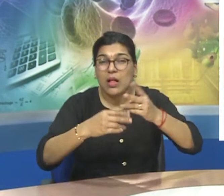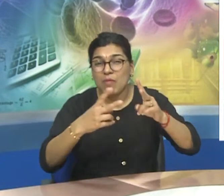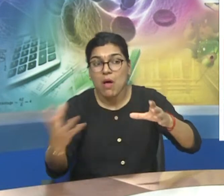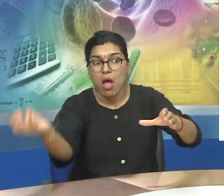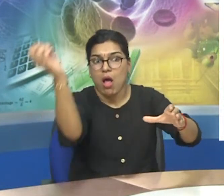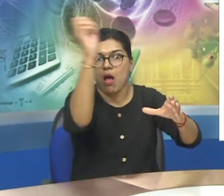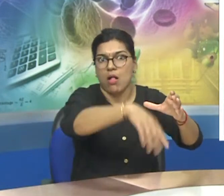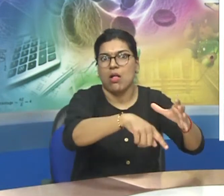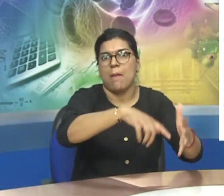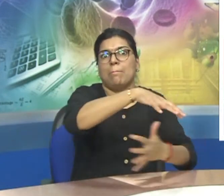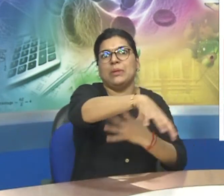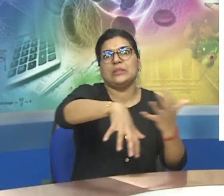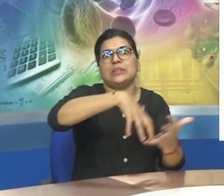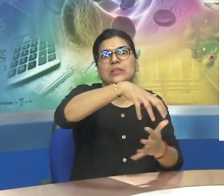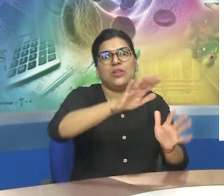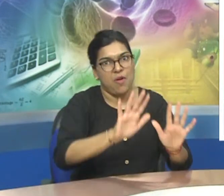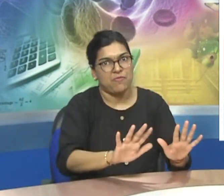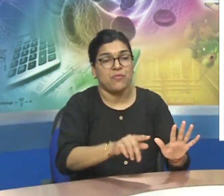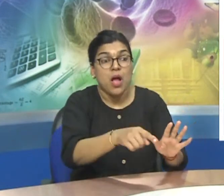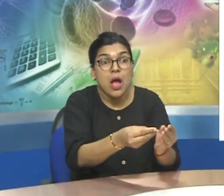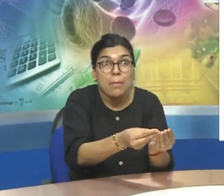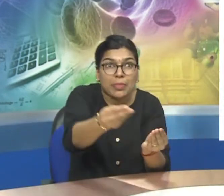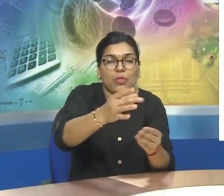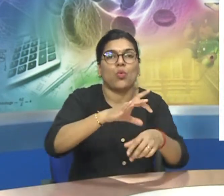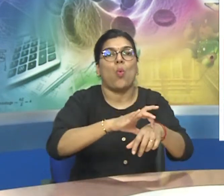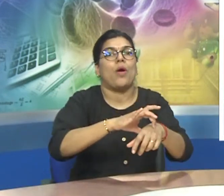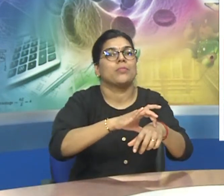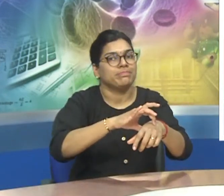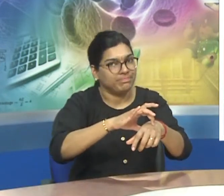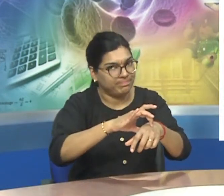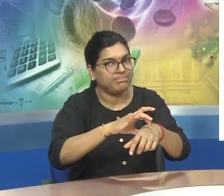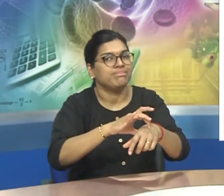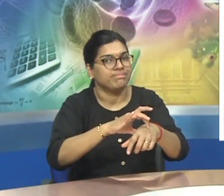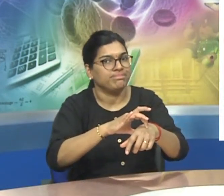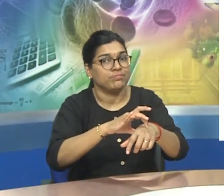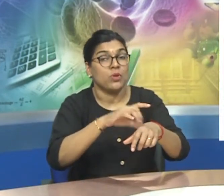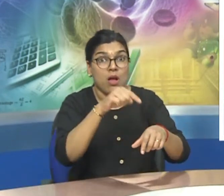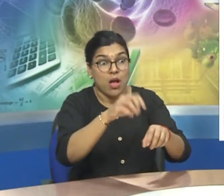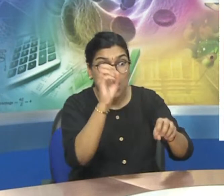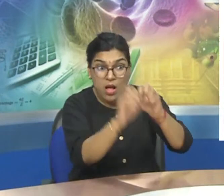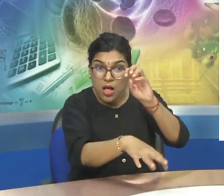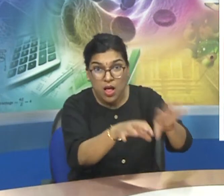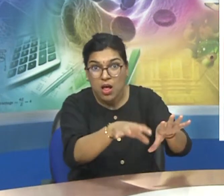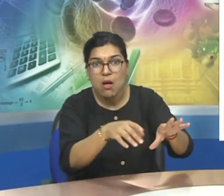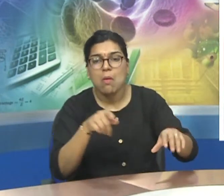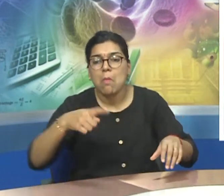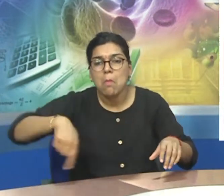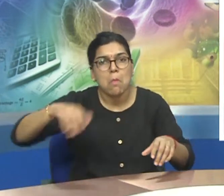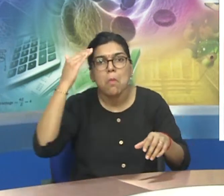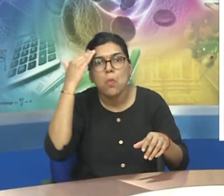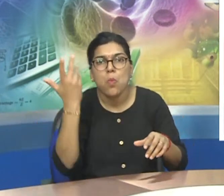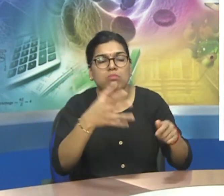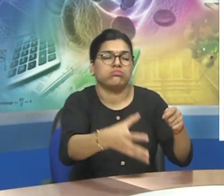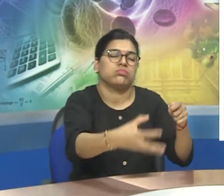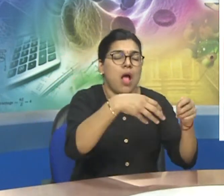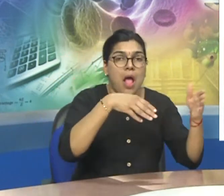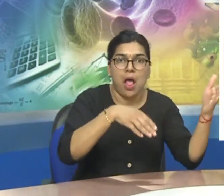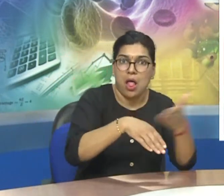harmful for their skin. So when they pick up these wastes by hand, they are vulnerable to attack by the